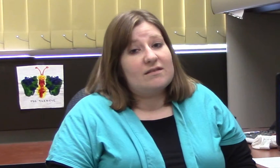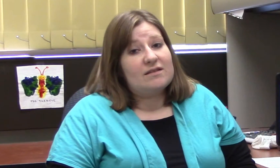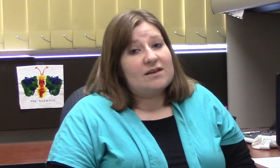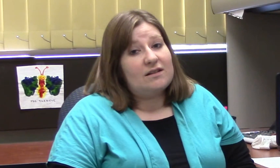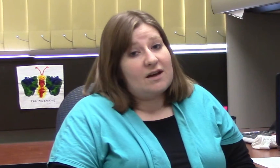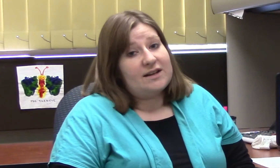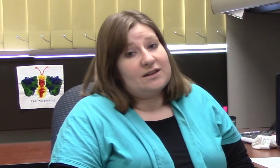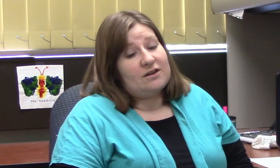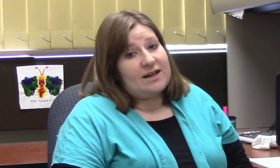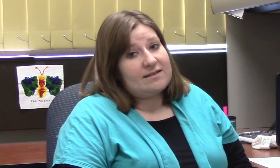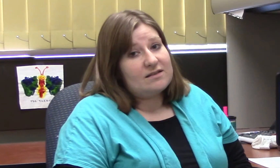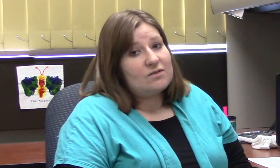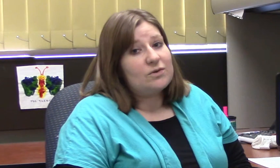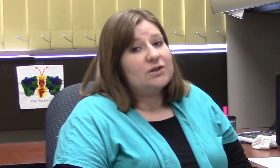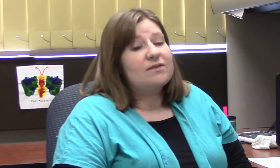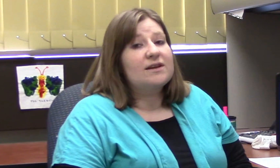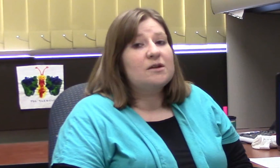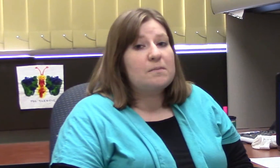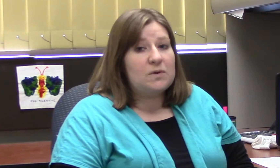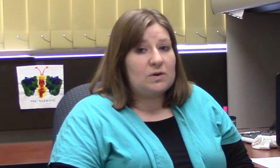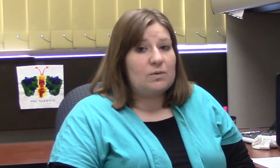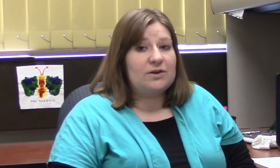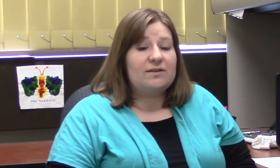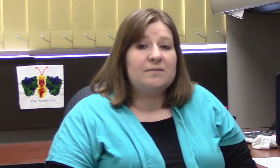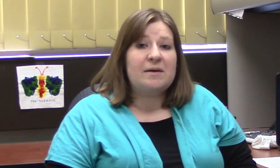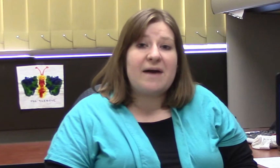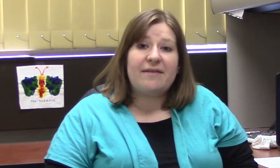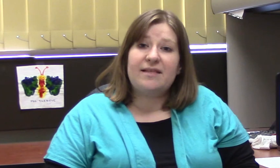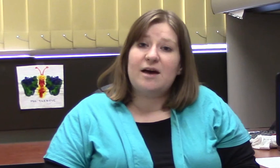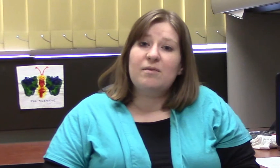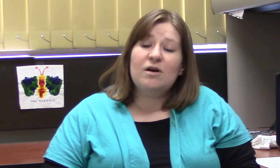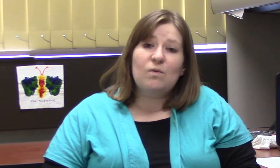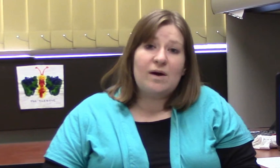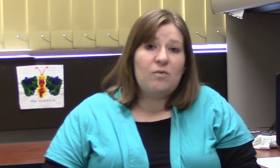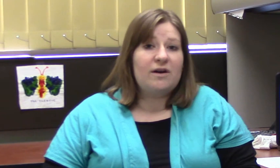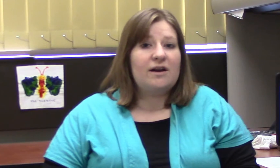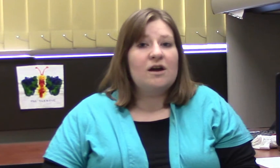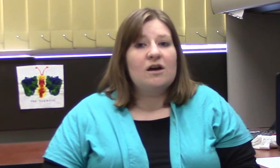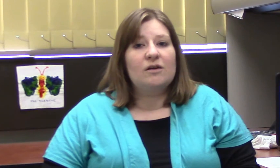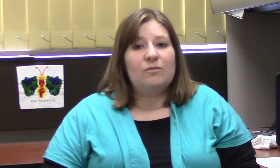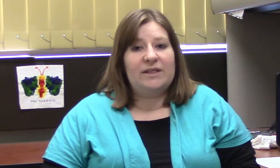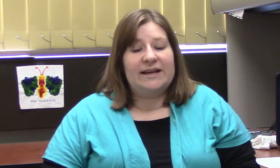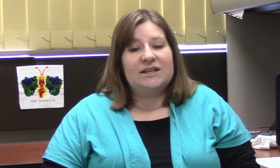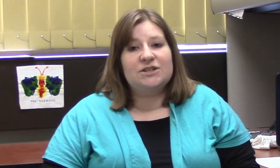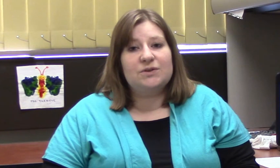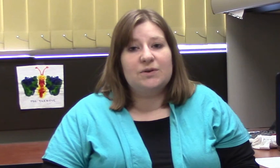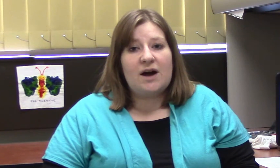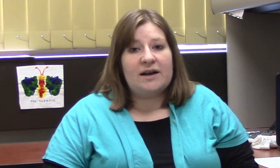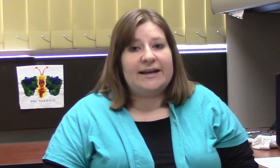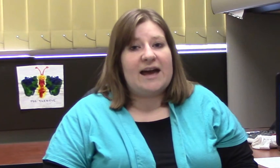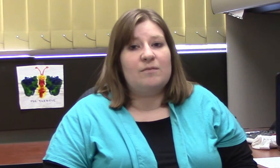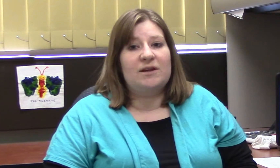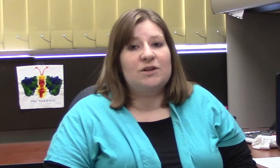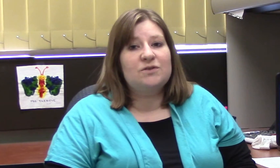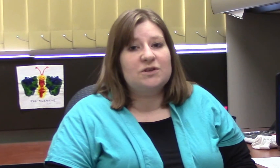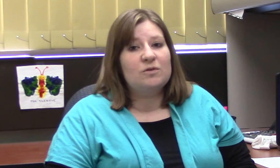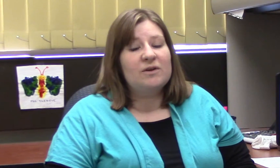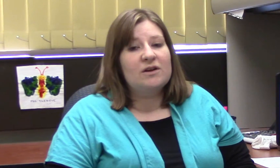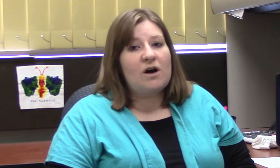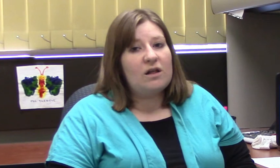a lot in our classes. We're using Moodle, we're using MyMathLab, WebWork, we're linking to Khan Academy, YouTube, all of these